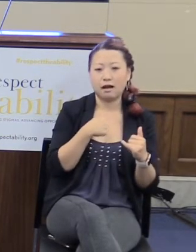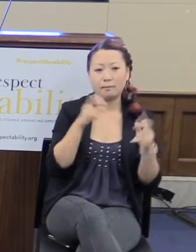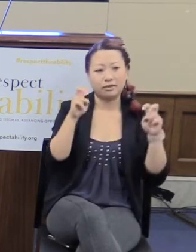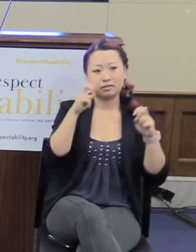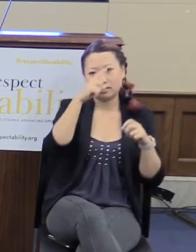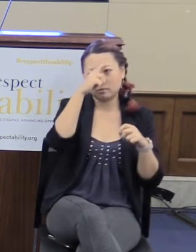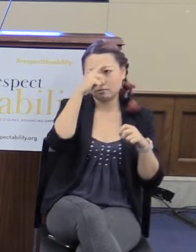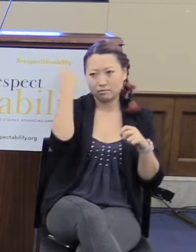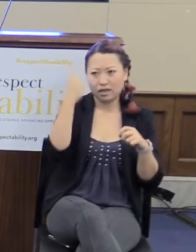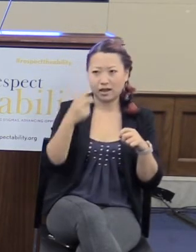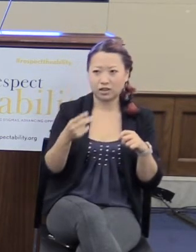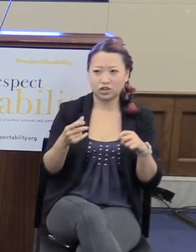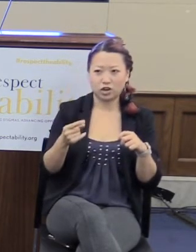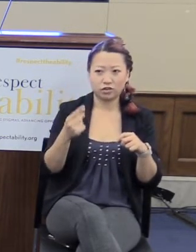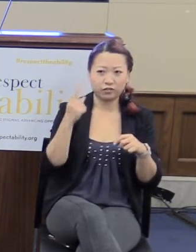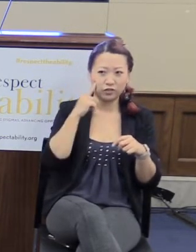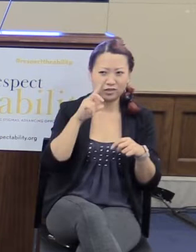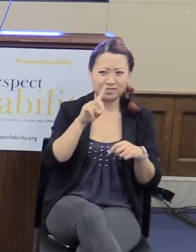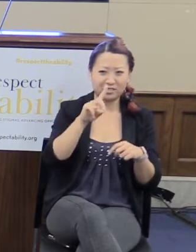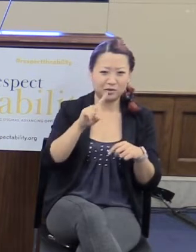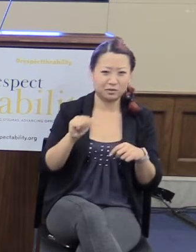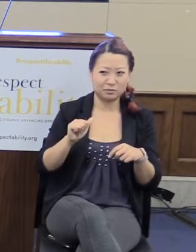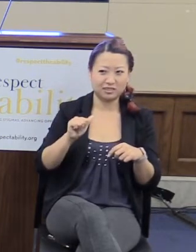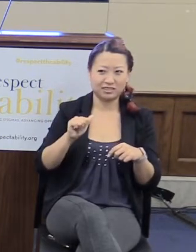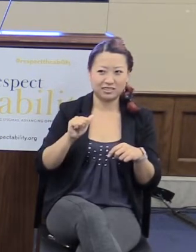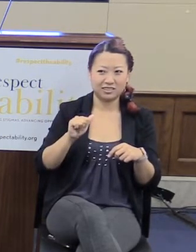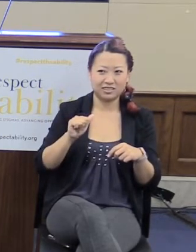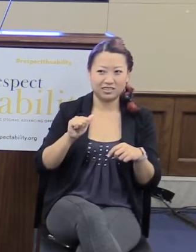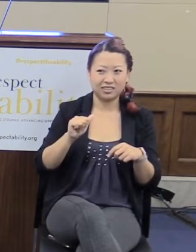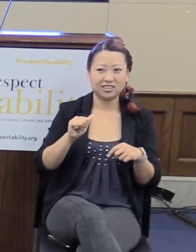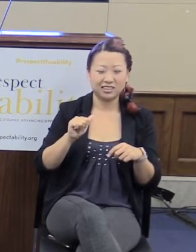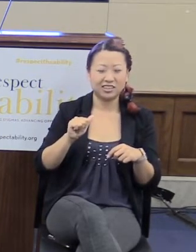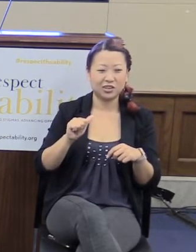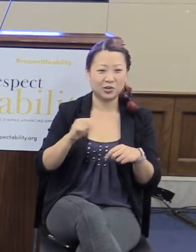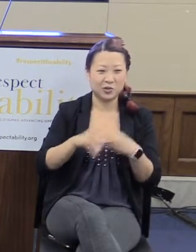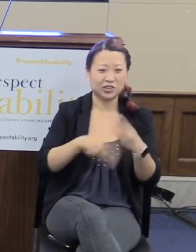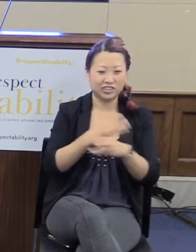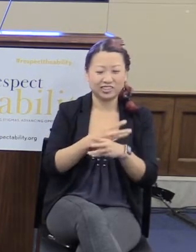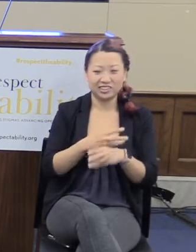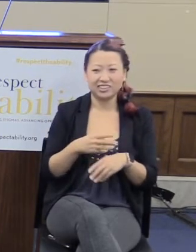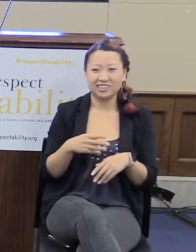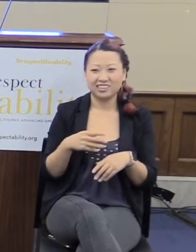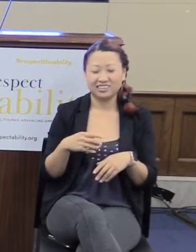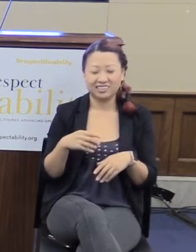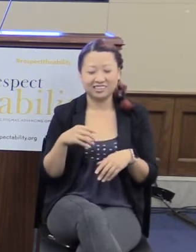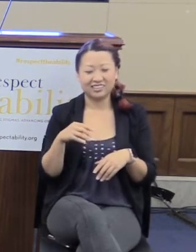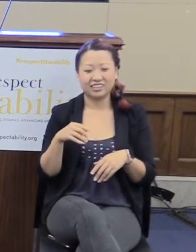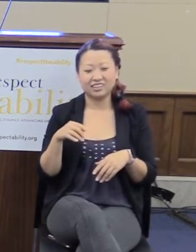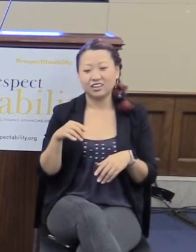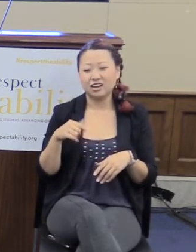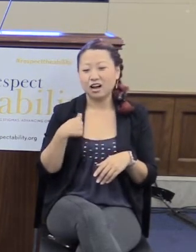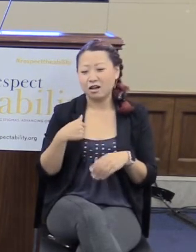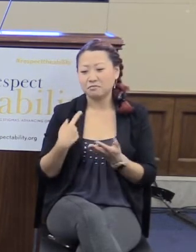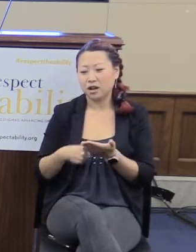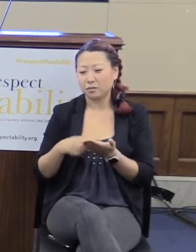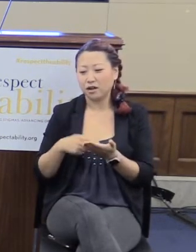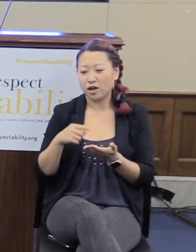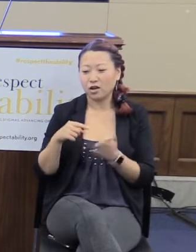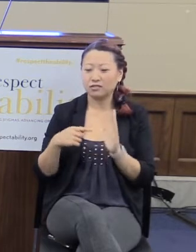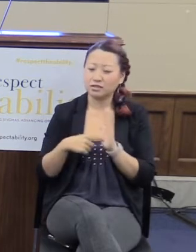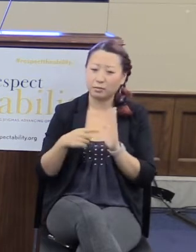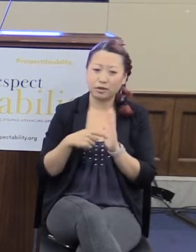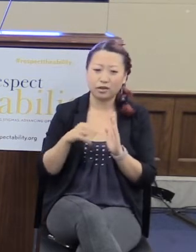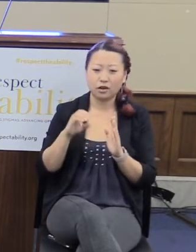duck of the disability world. I'm talking about people like Oli and like his kids, Leo, Nick, and